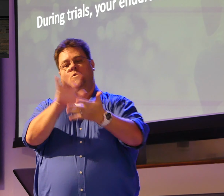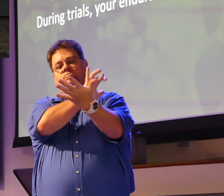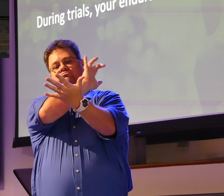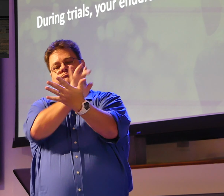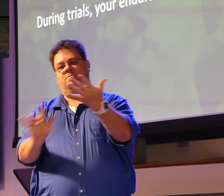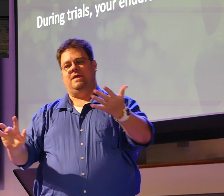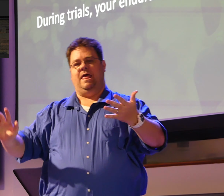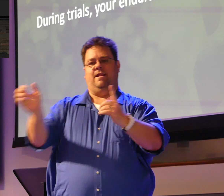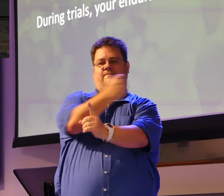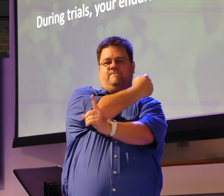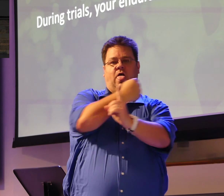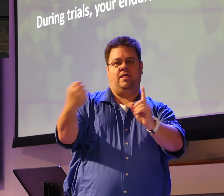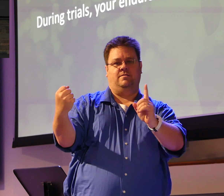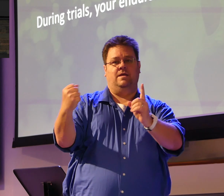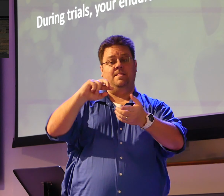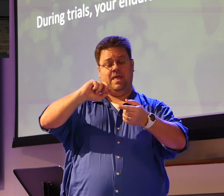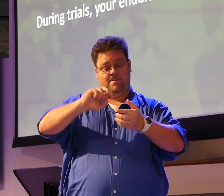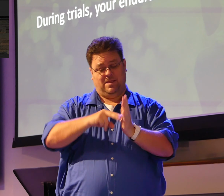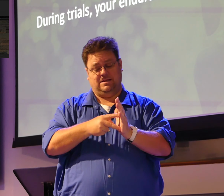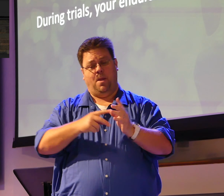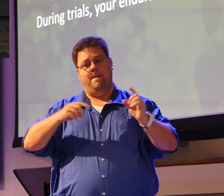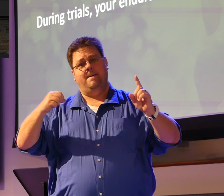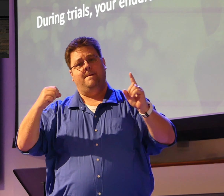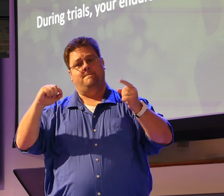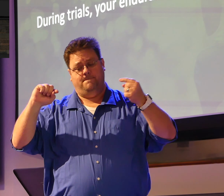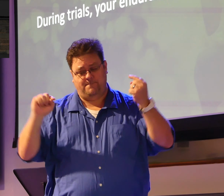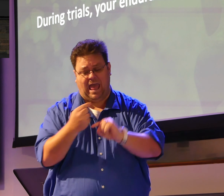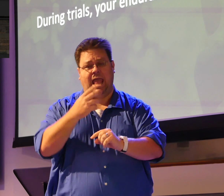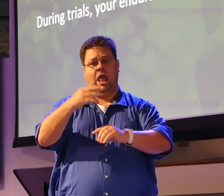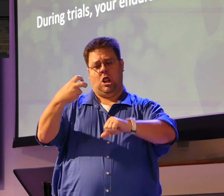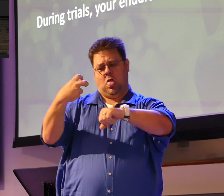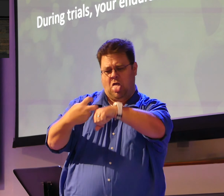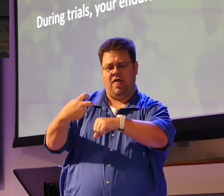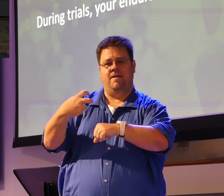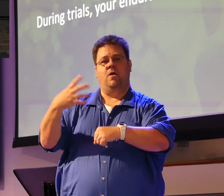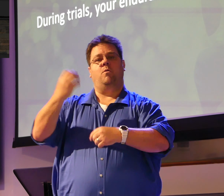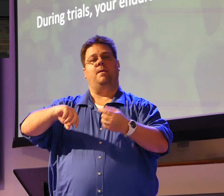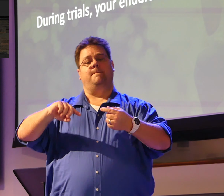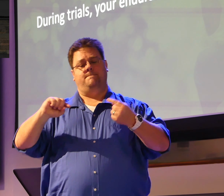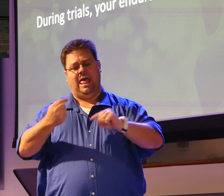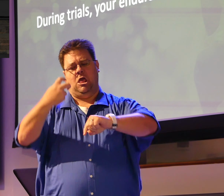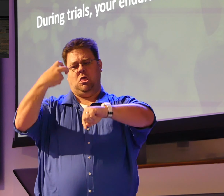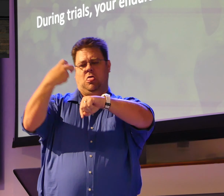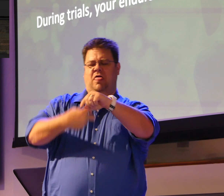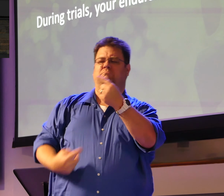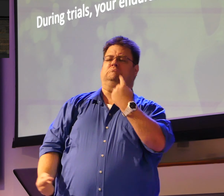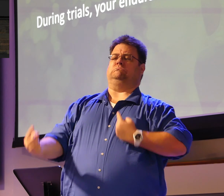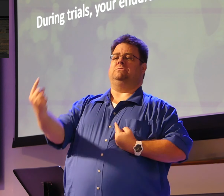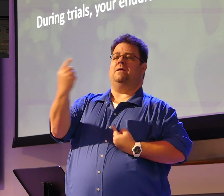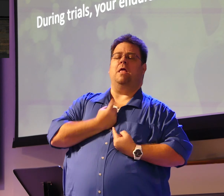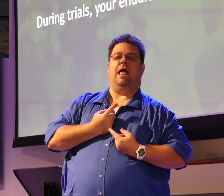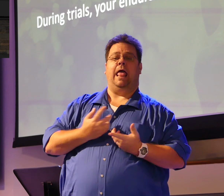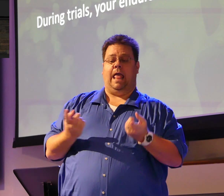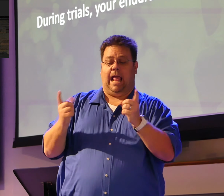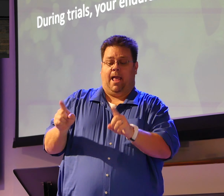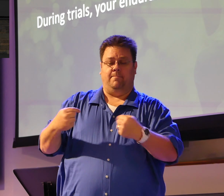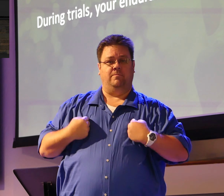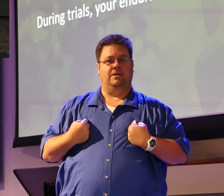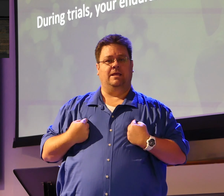persecutions and afflictions that literally means pain and hardship the the pain and hardship